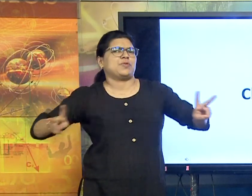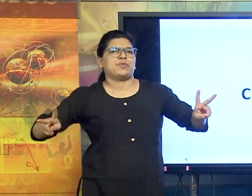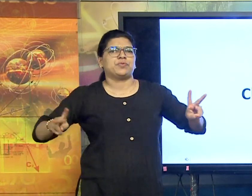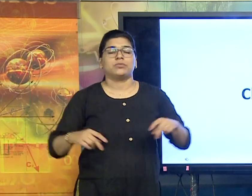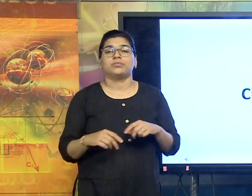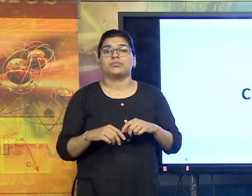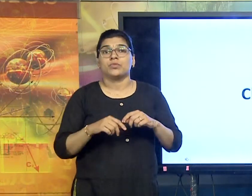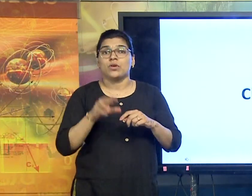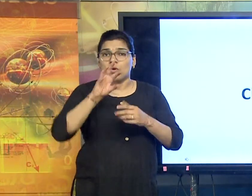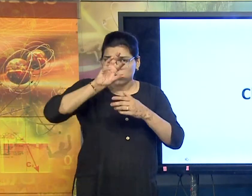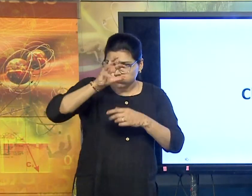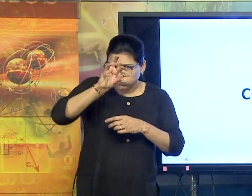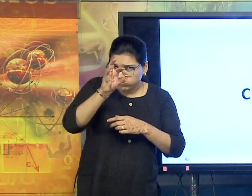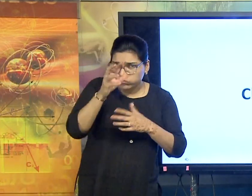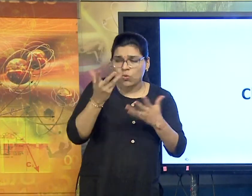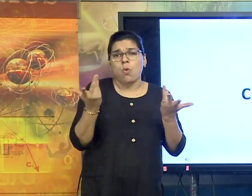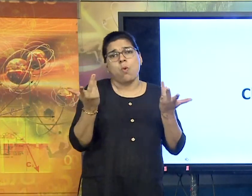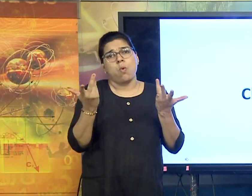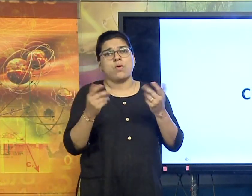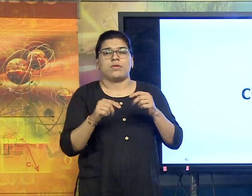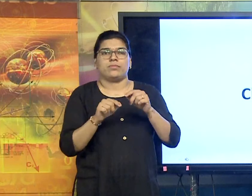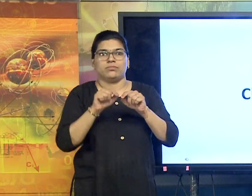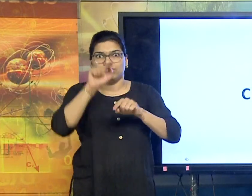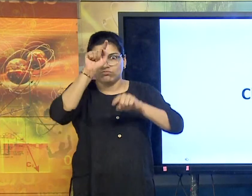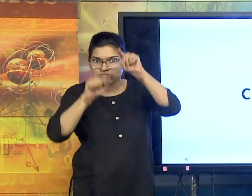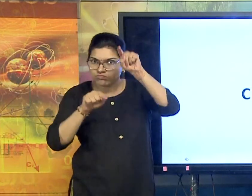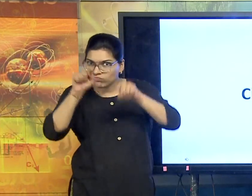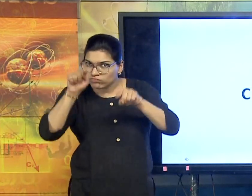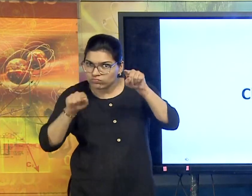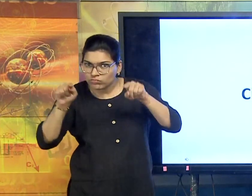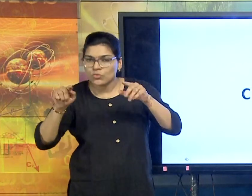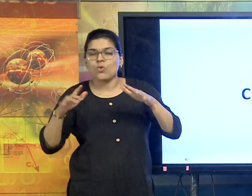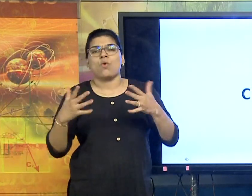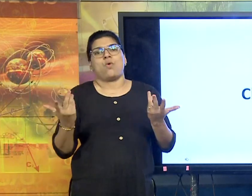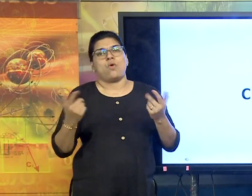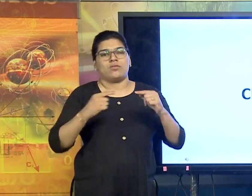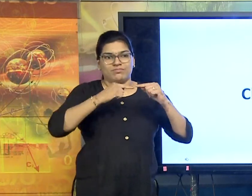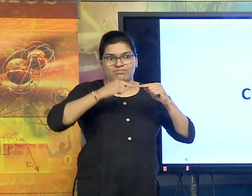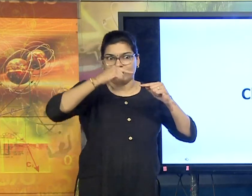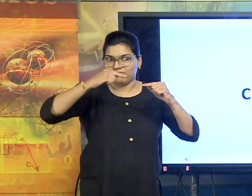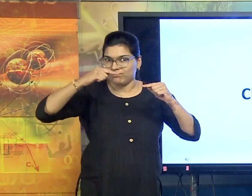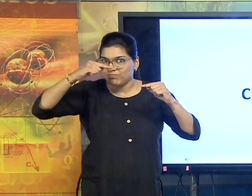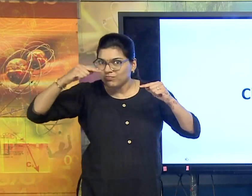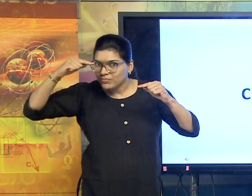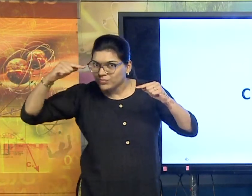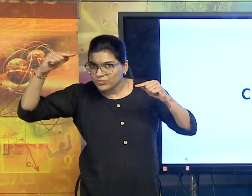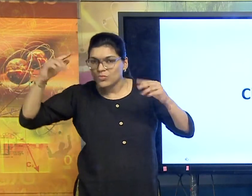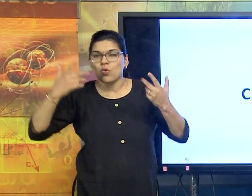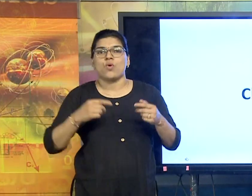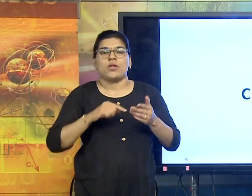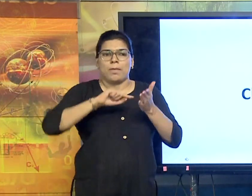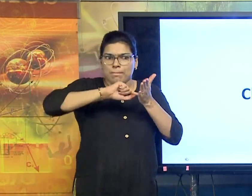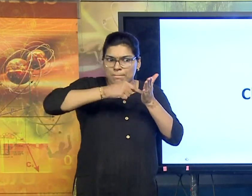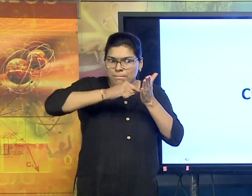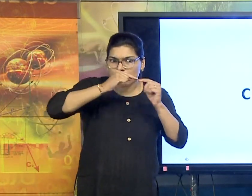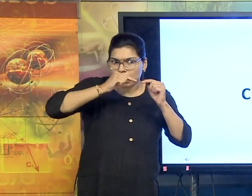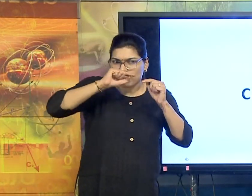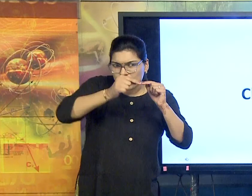is known as charts. Charts are of different kinds. There are bar chart, sometimes there is a